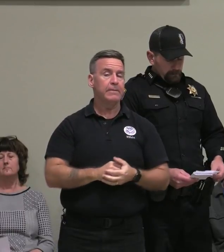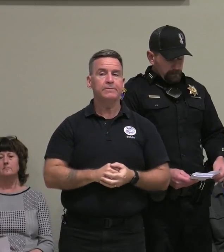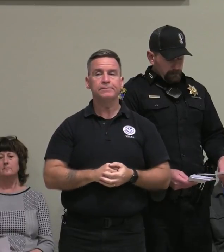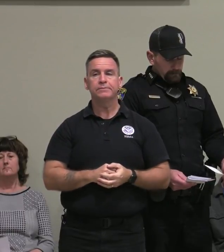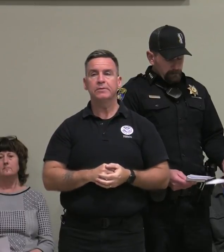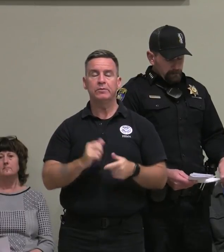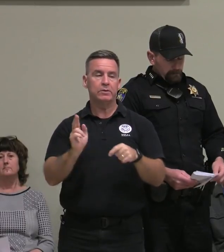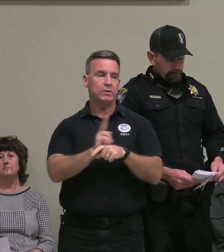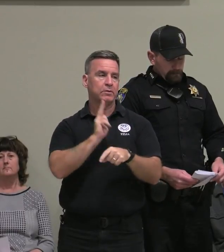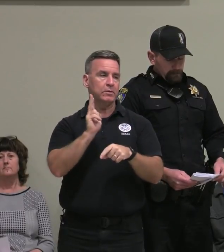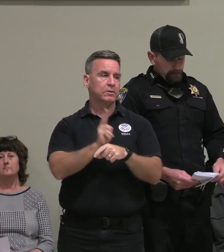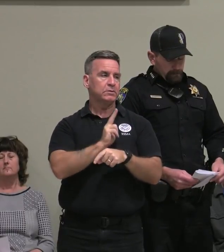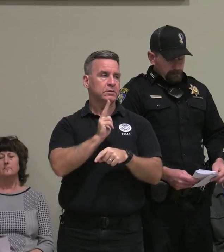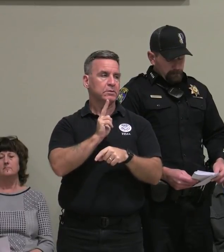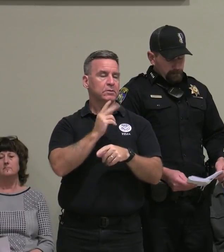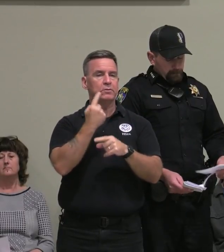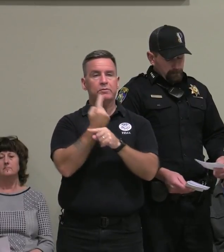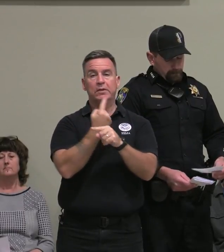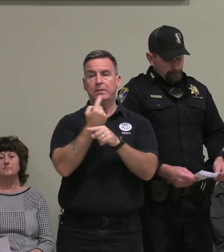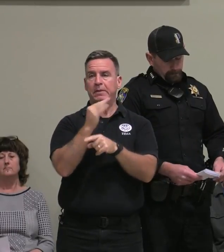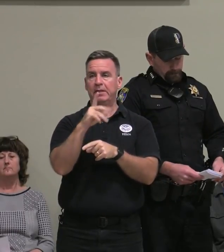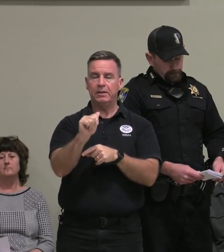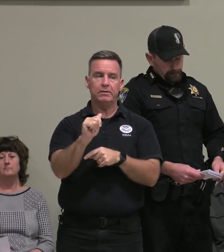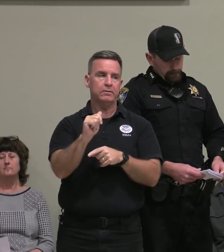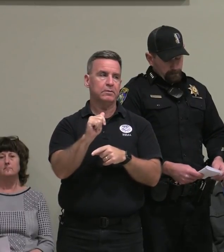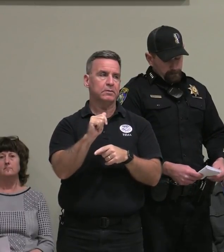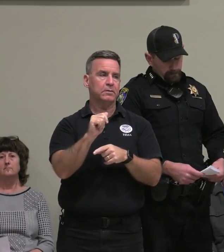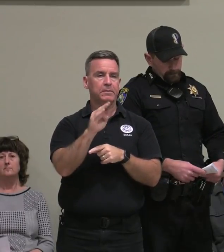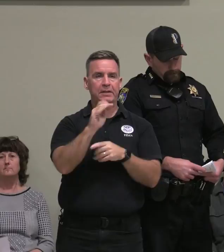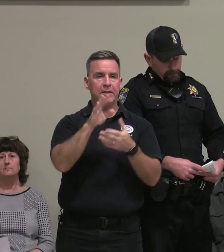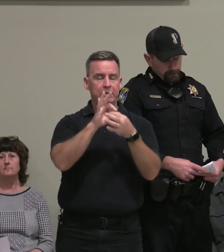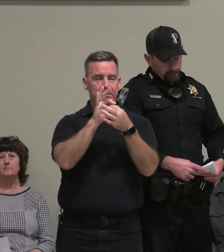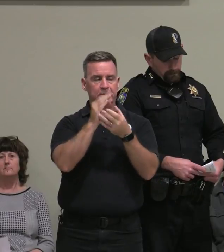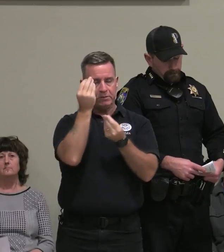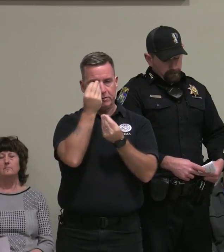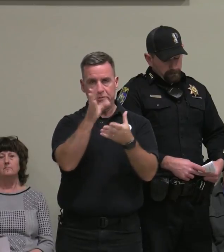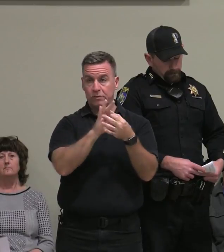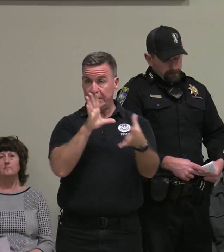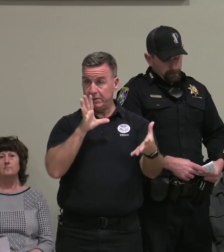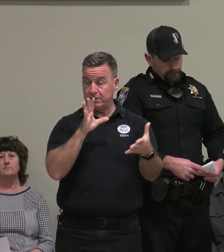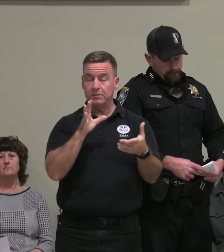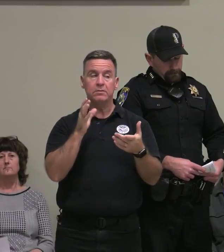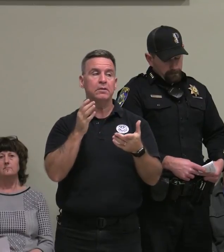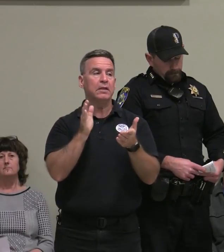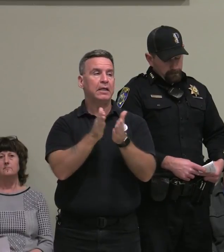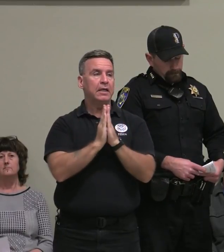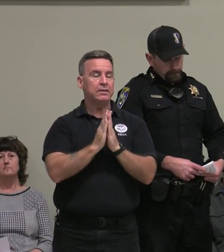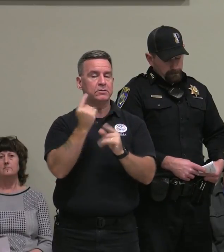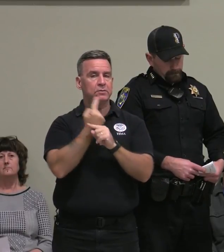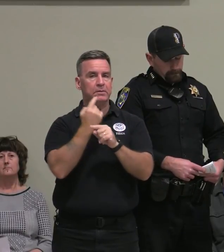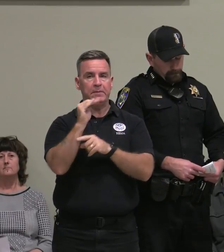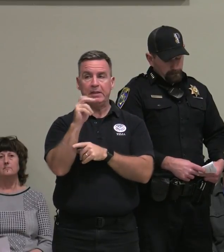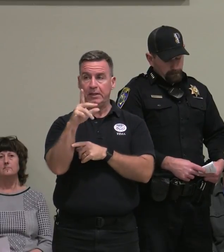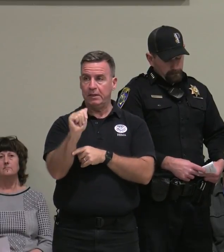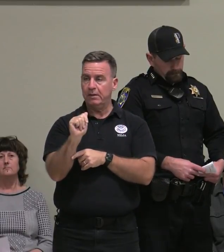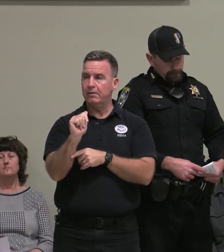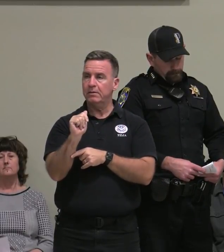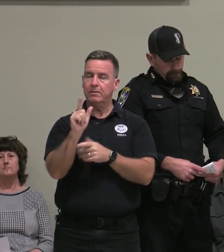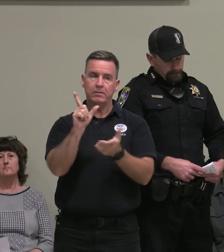We are utilizing the traditional media by doing media releases so we're asking that the traditional media